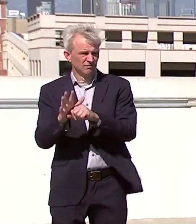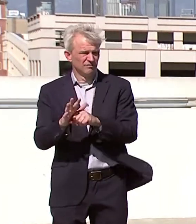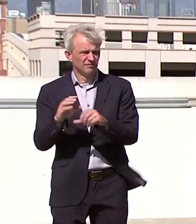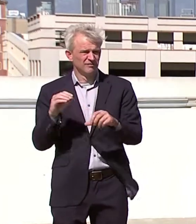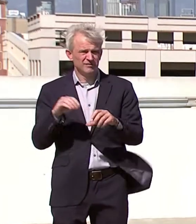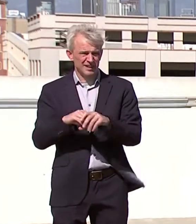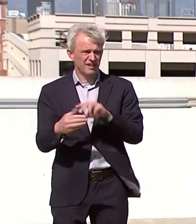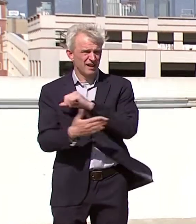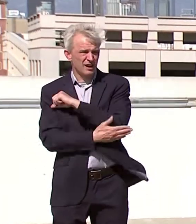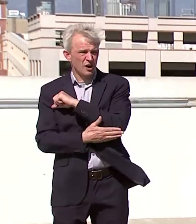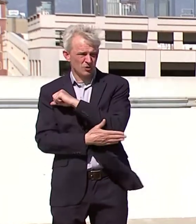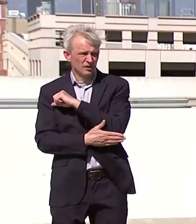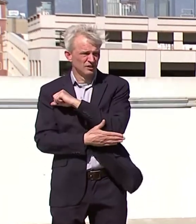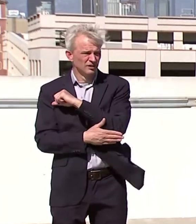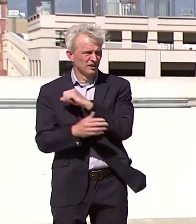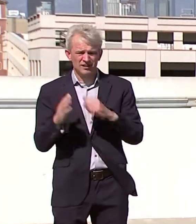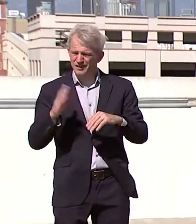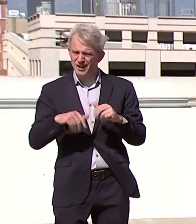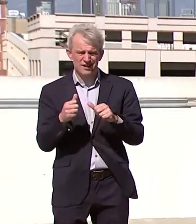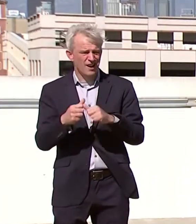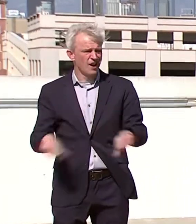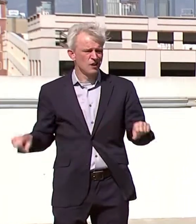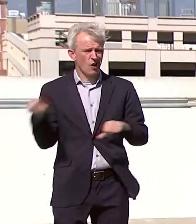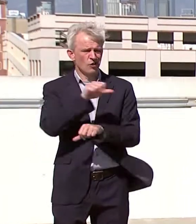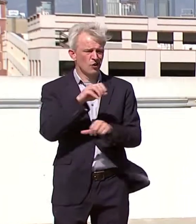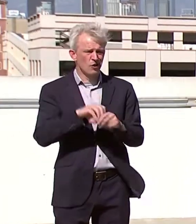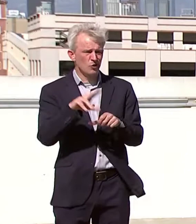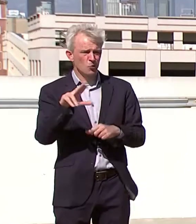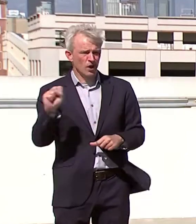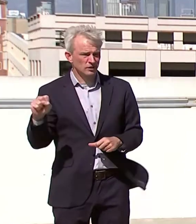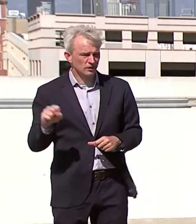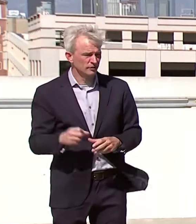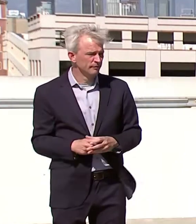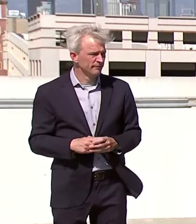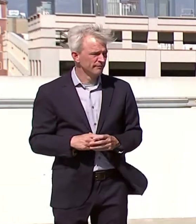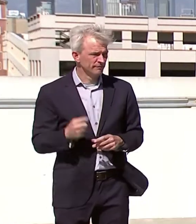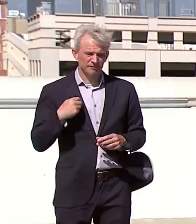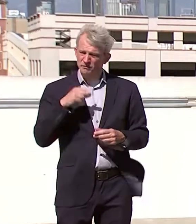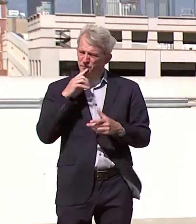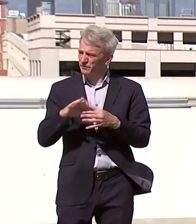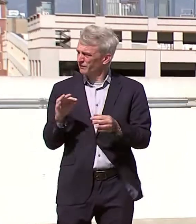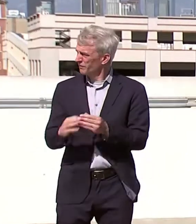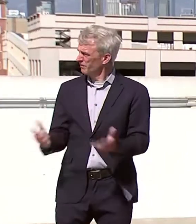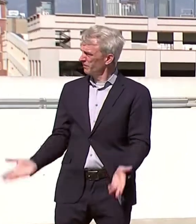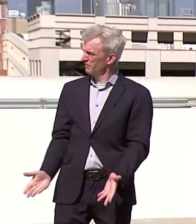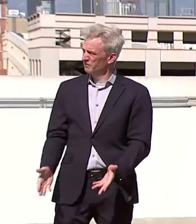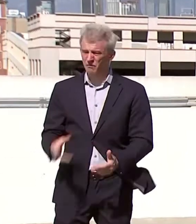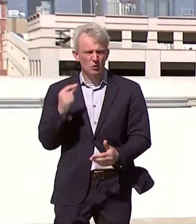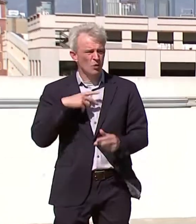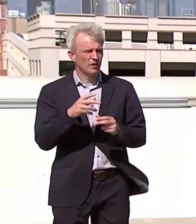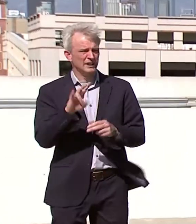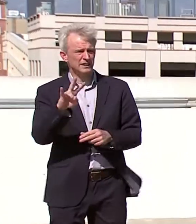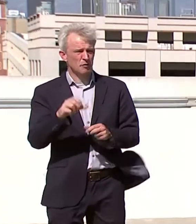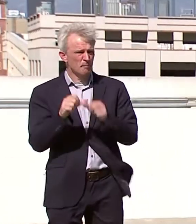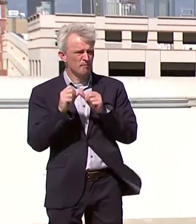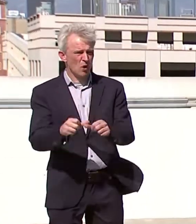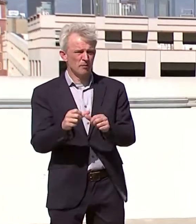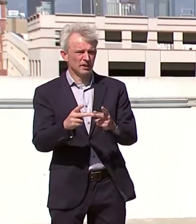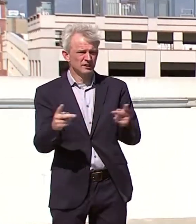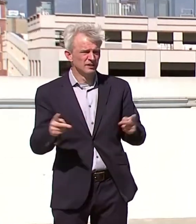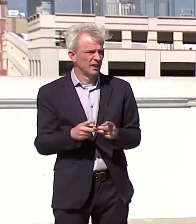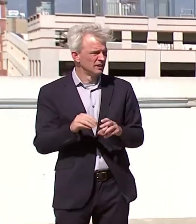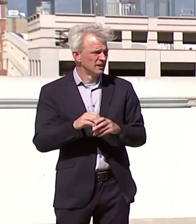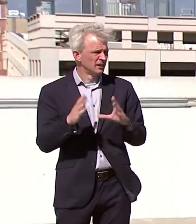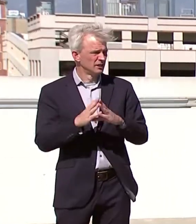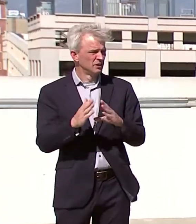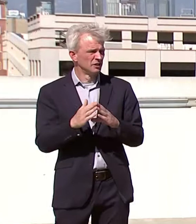capita than any county in America. Now, I mentioned that this USC University Park site is one of seven permanent sites the city has running, and we also have